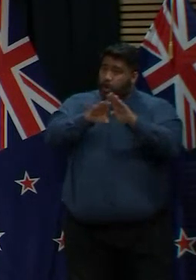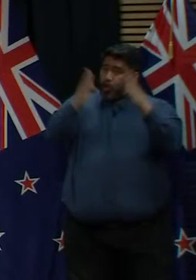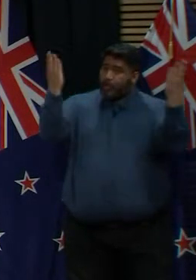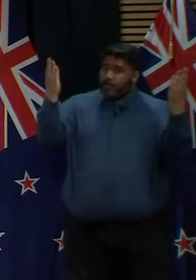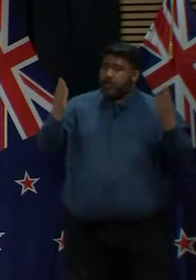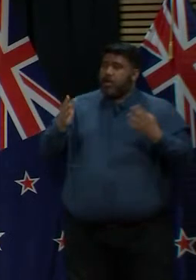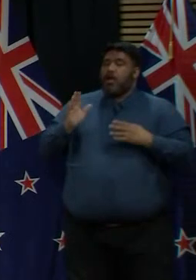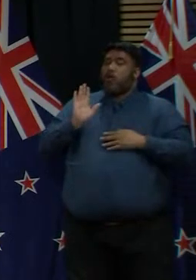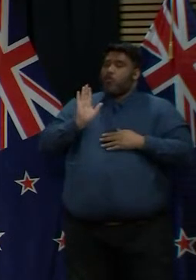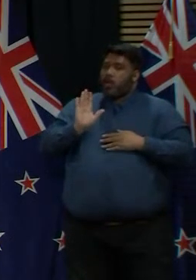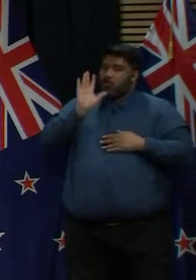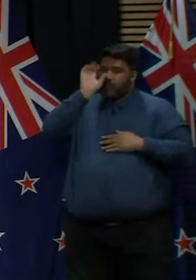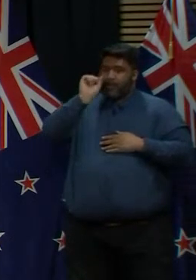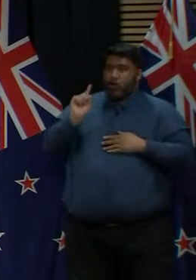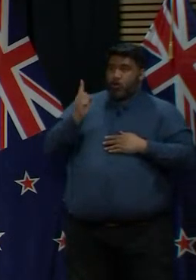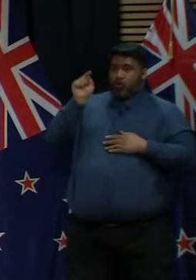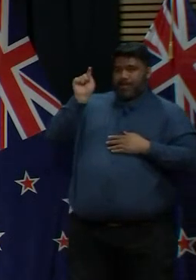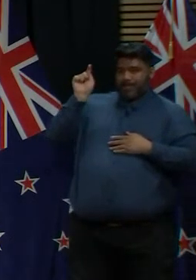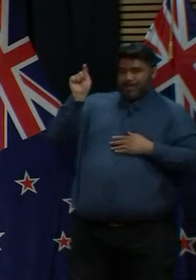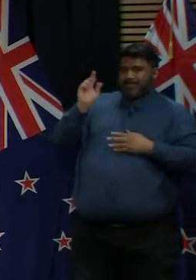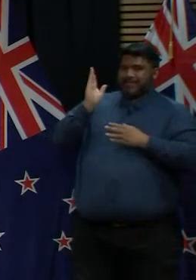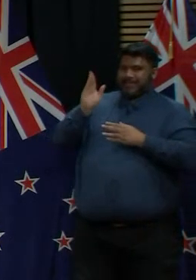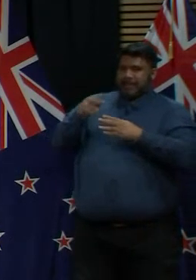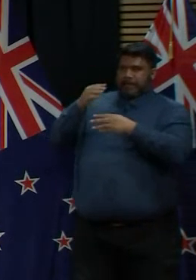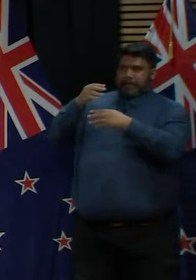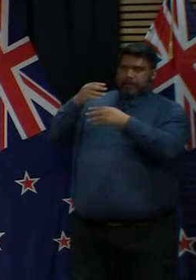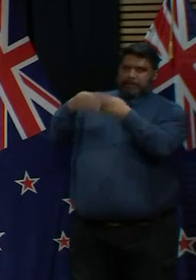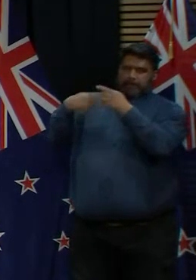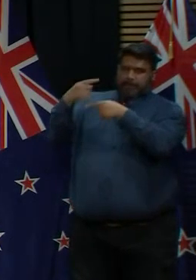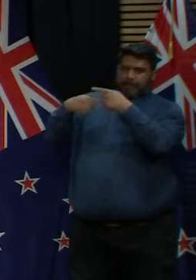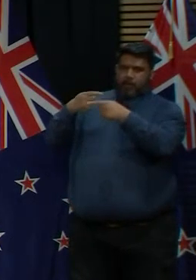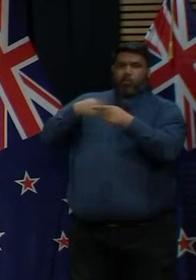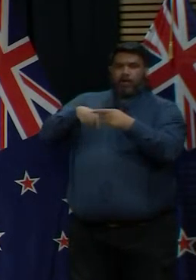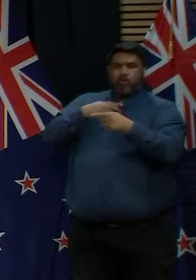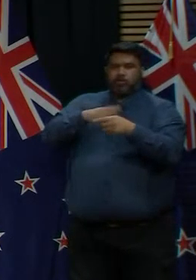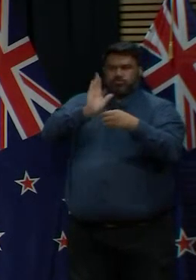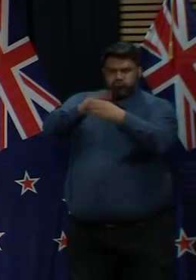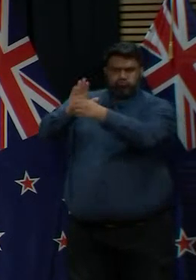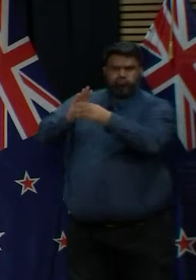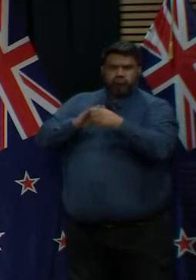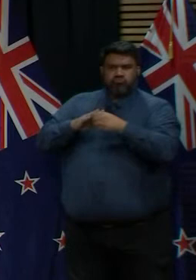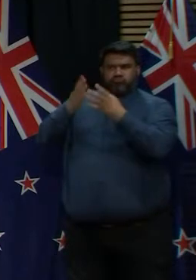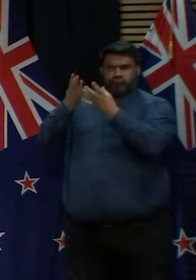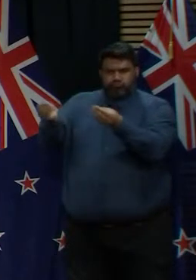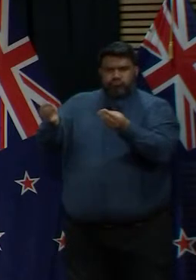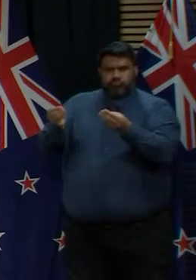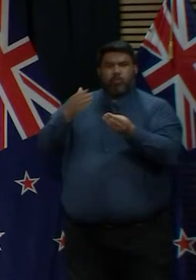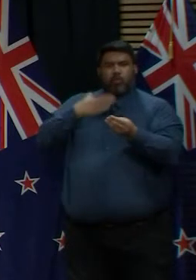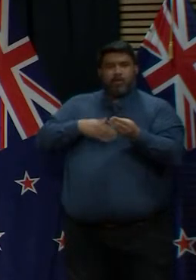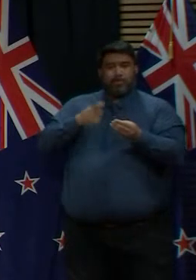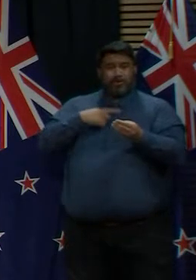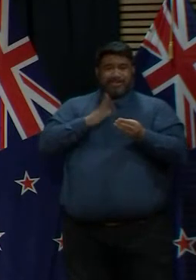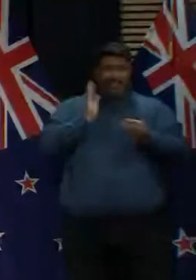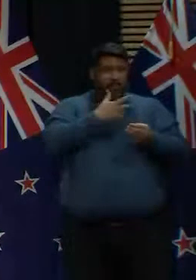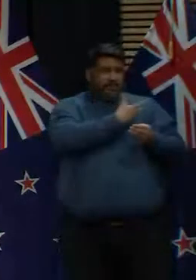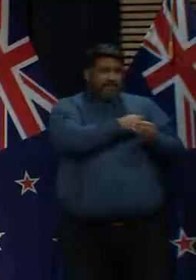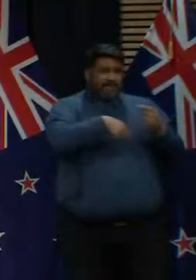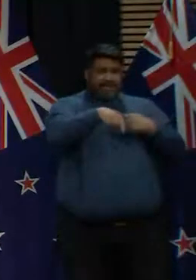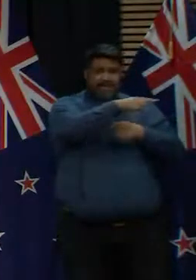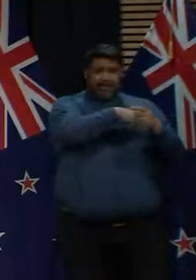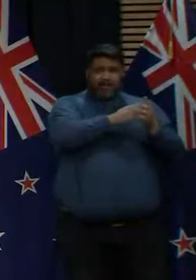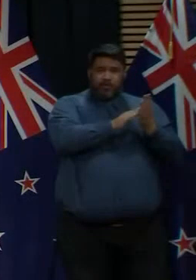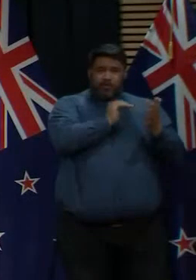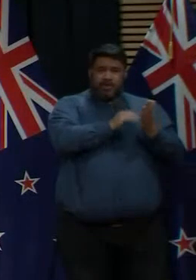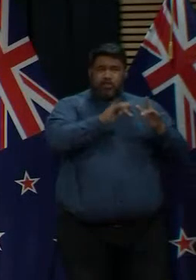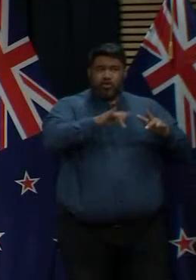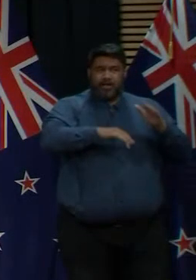current outbreak that we're dealing with in Auckland, and we continue to take a stamp it out strategy there. We need to, because we're still vaccinating our population.